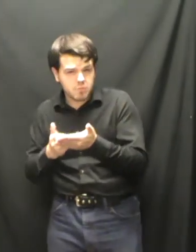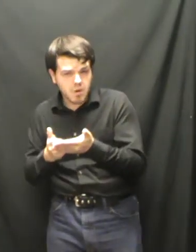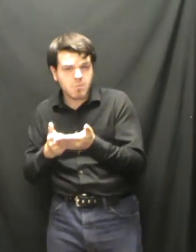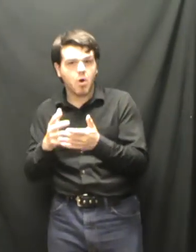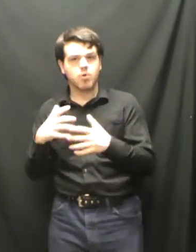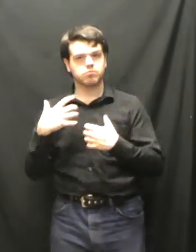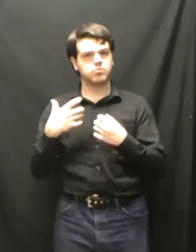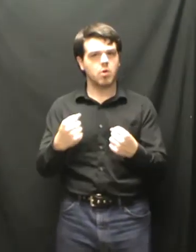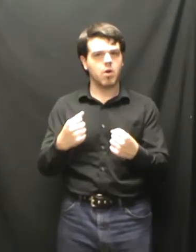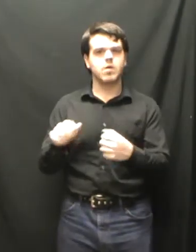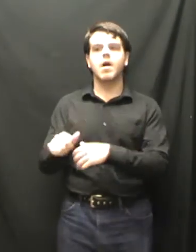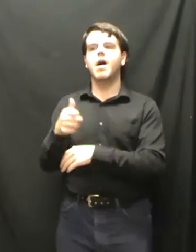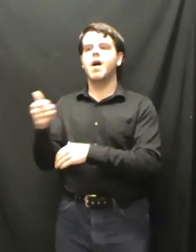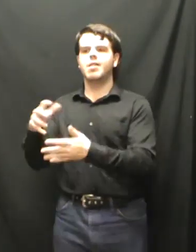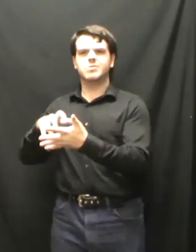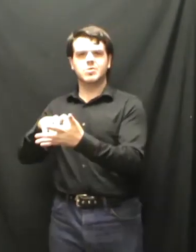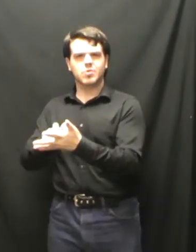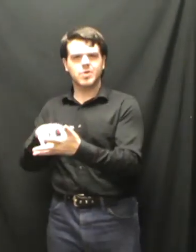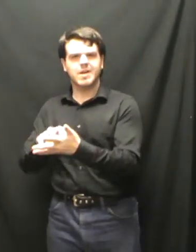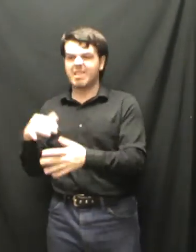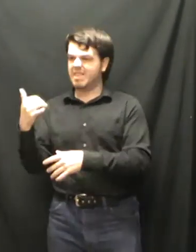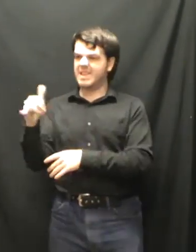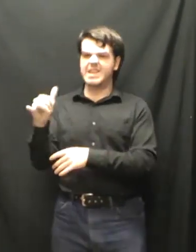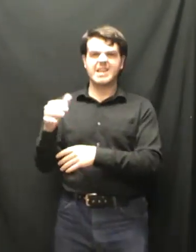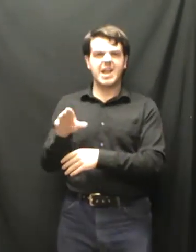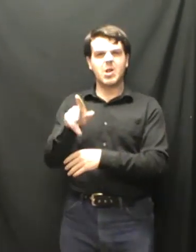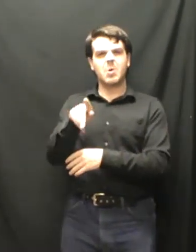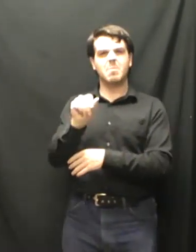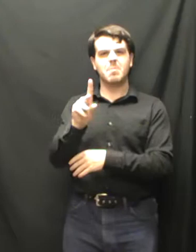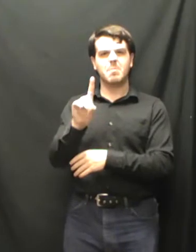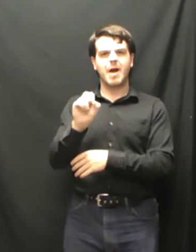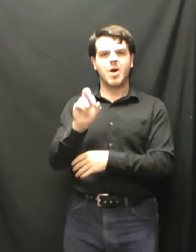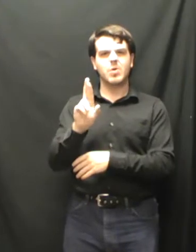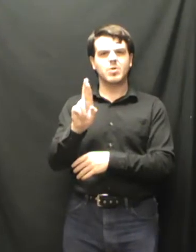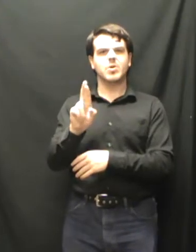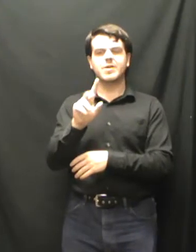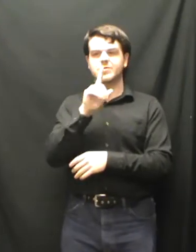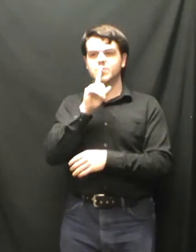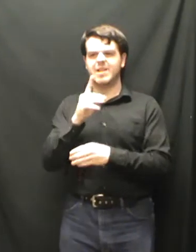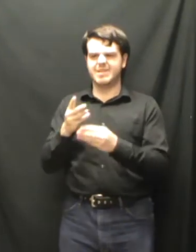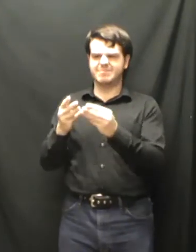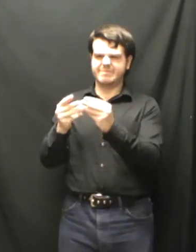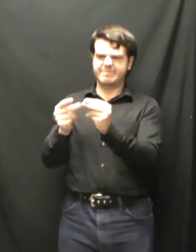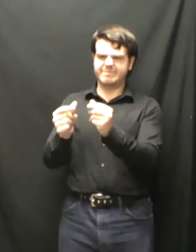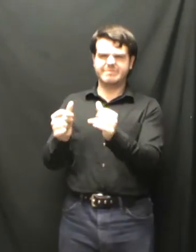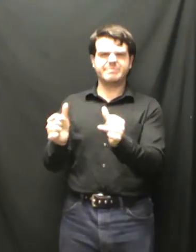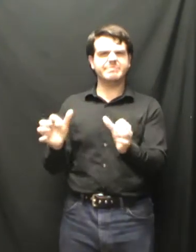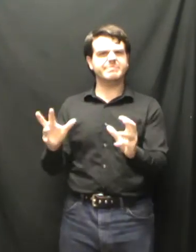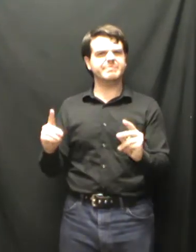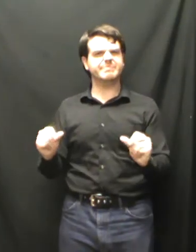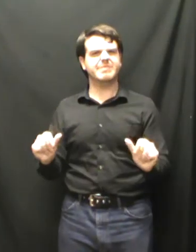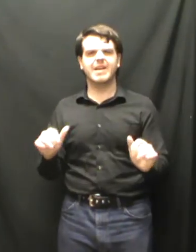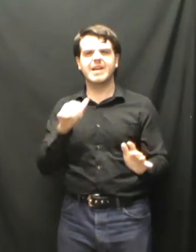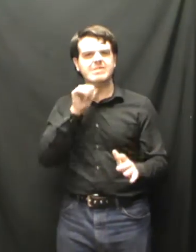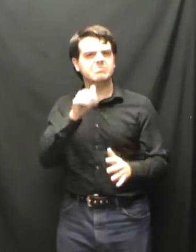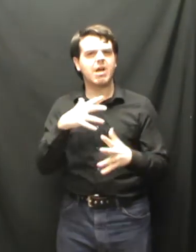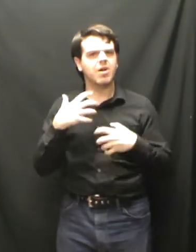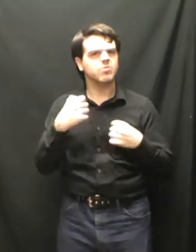powder, it's quite crumbly. It's quite weak. It's not very strong. Then you get some things that are called